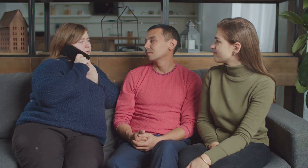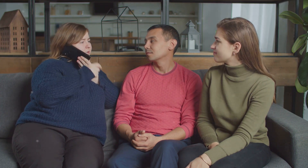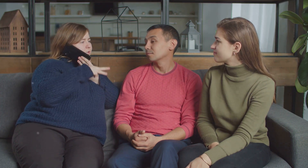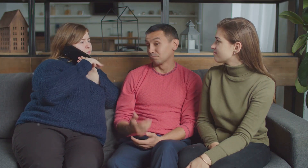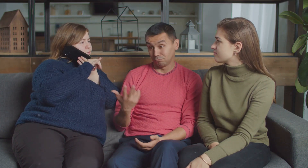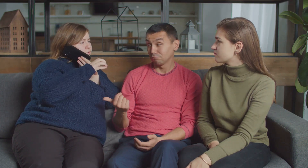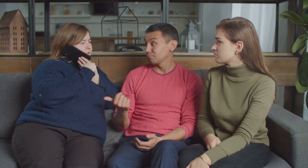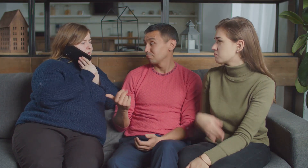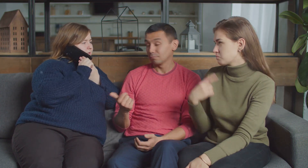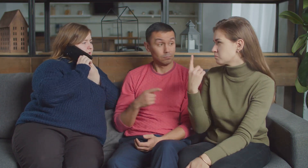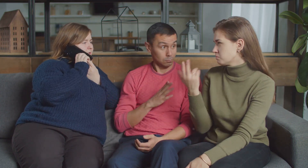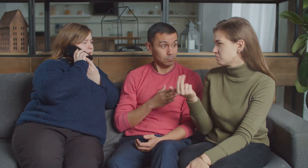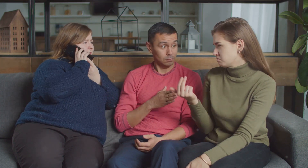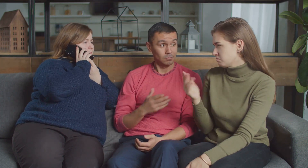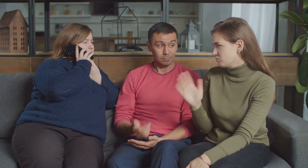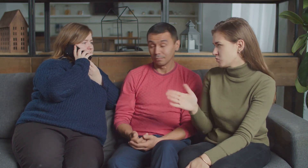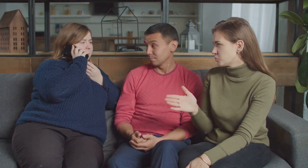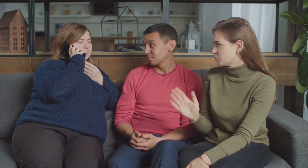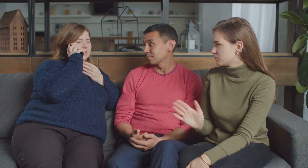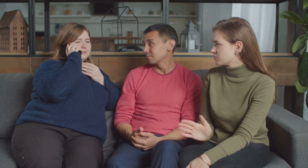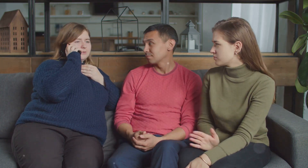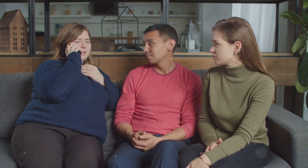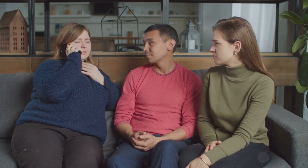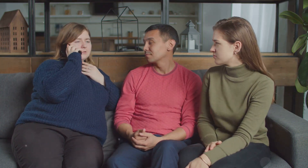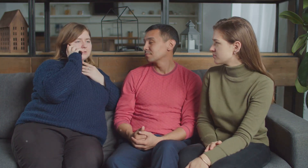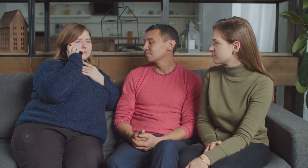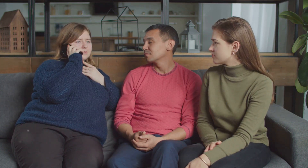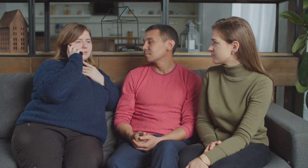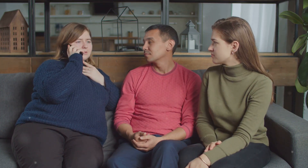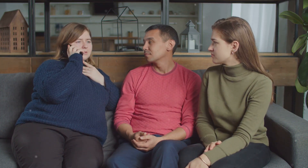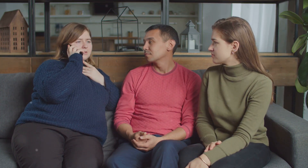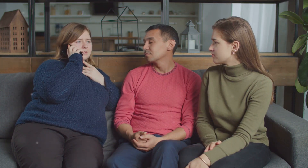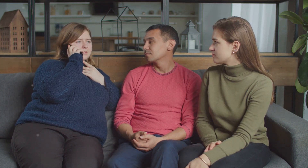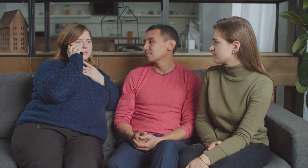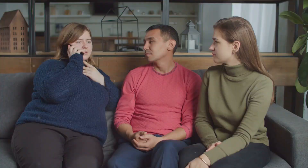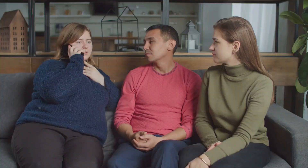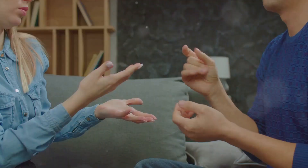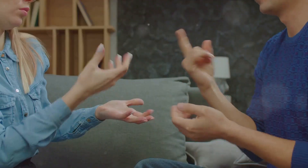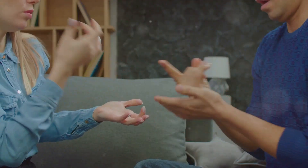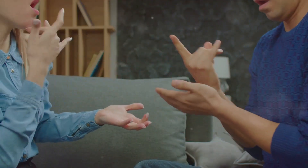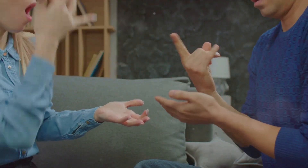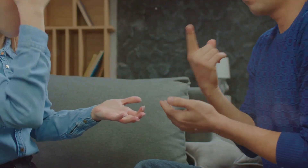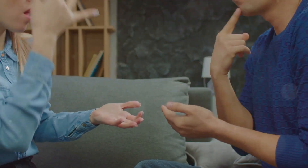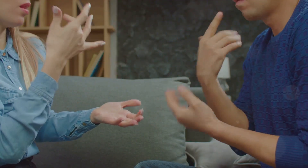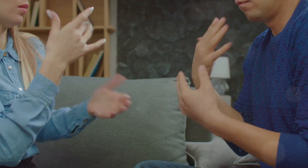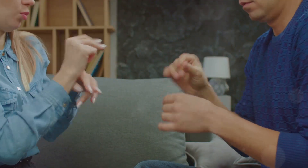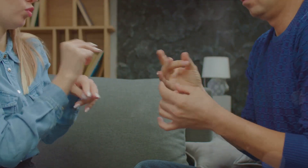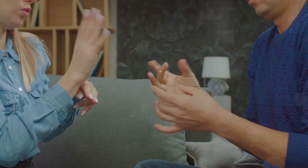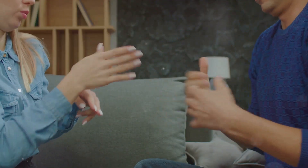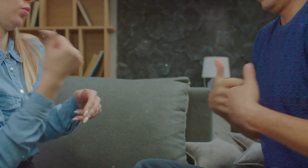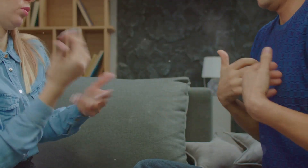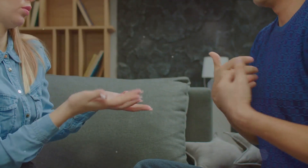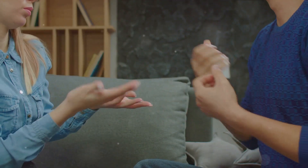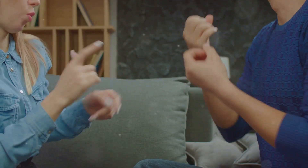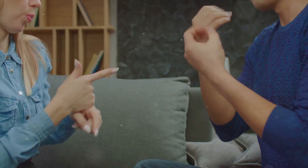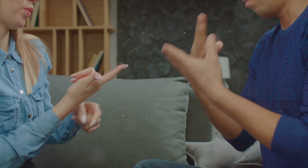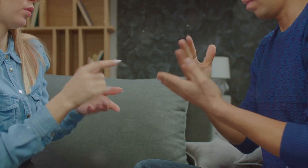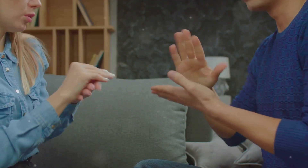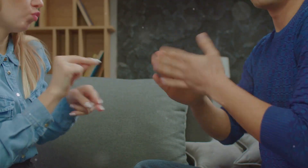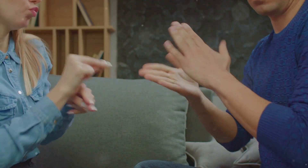round hole, a mismatched tool that doesn't quite fit the needs of deaf individuals. Imagine trying to express your deepest thoughts, your wildest dreams,